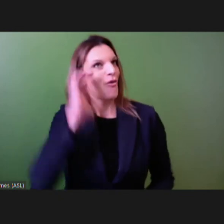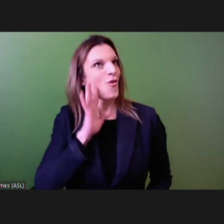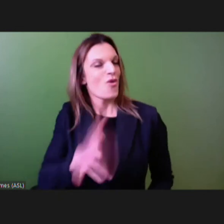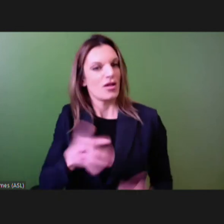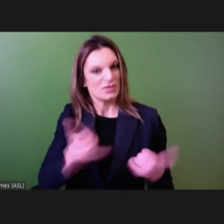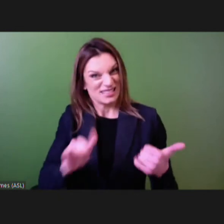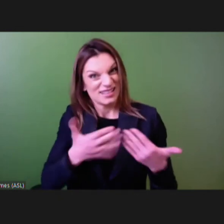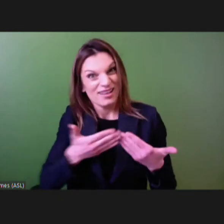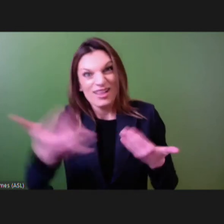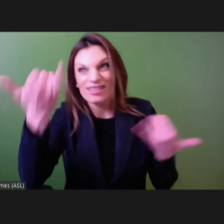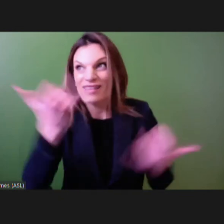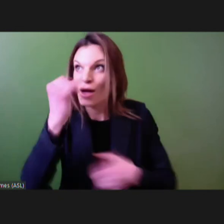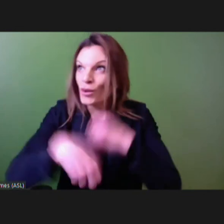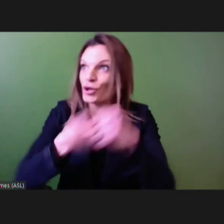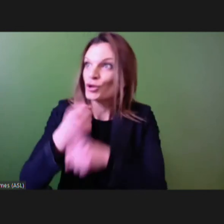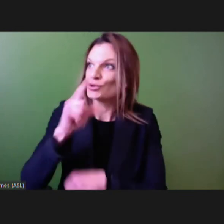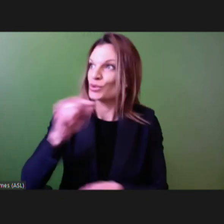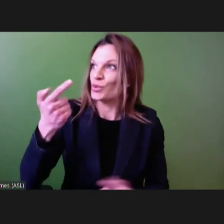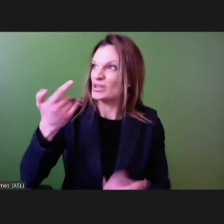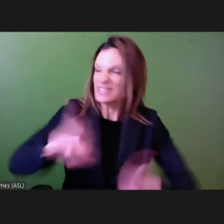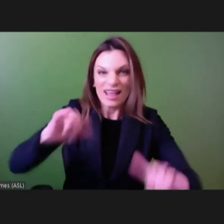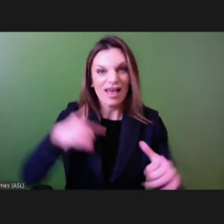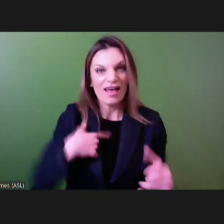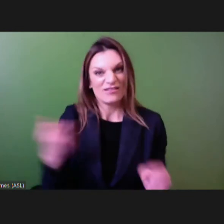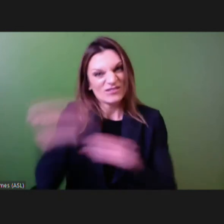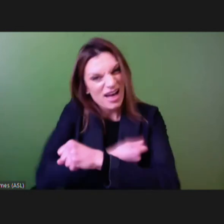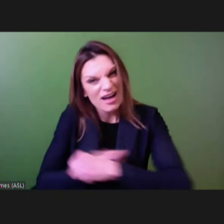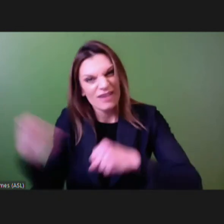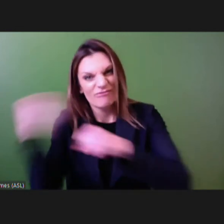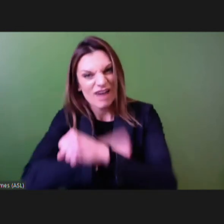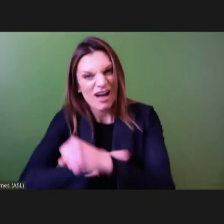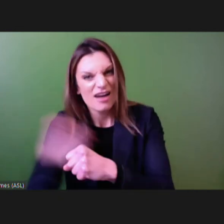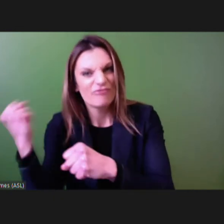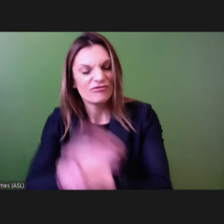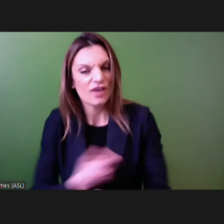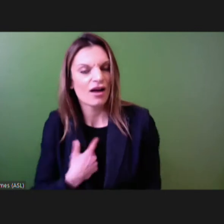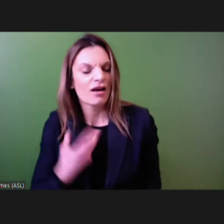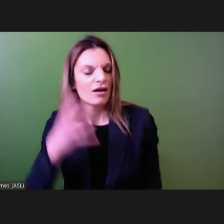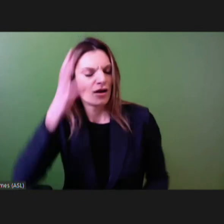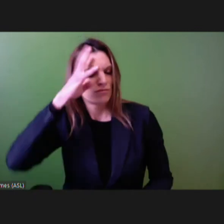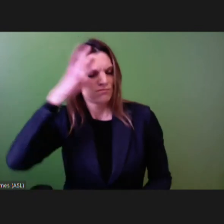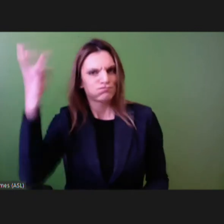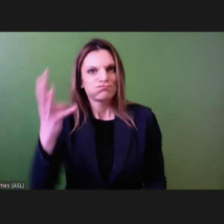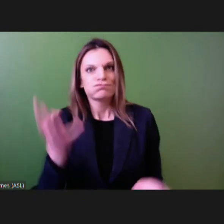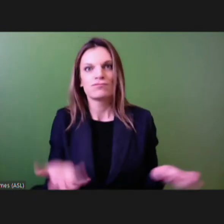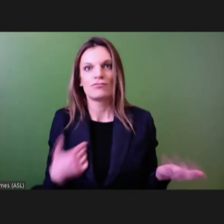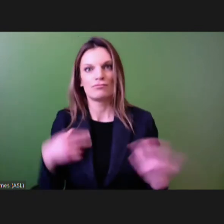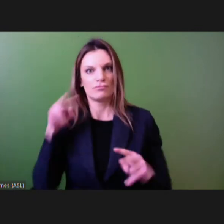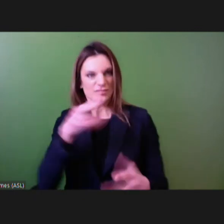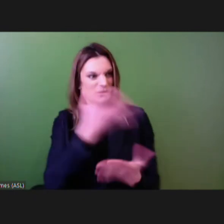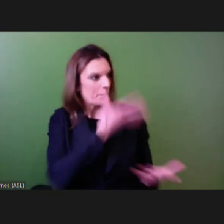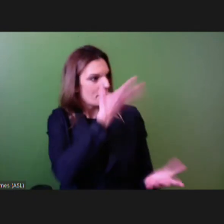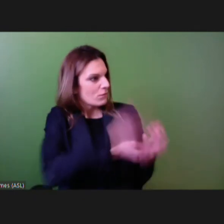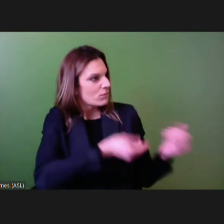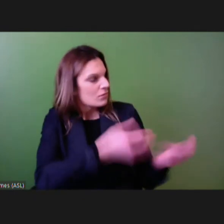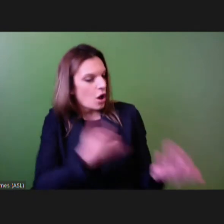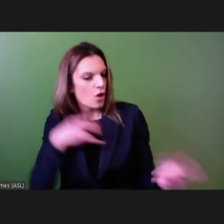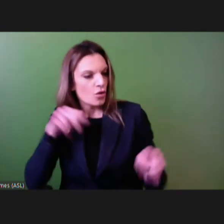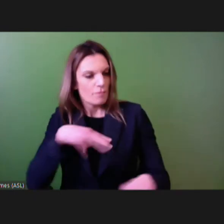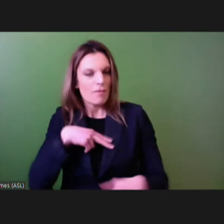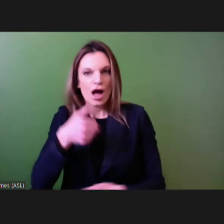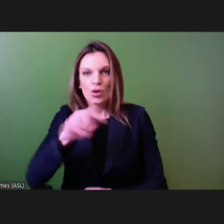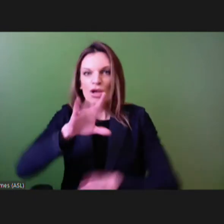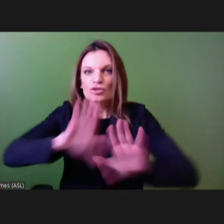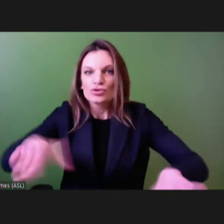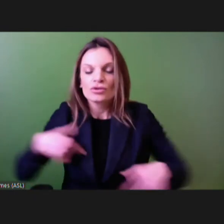be fighting this at an age that is beyond some of them. As I look now at my grandchildren and wonder, would they